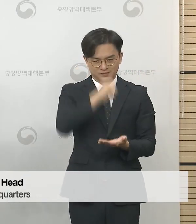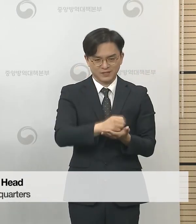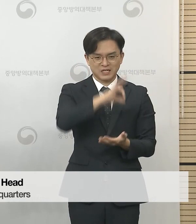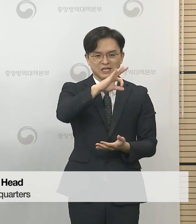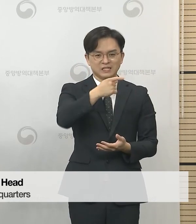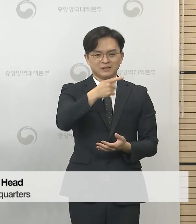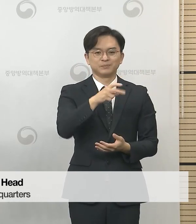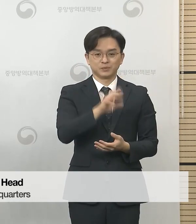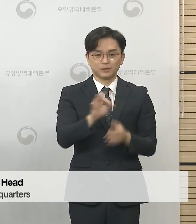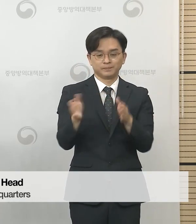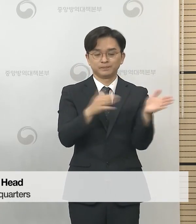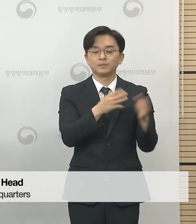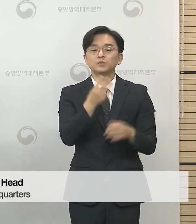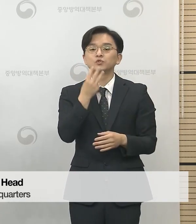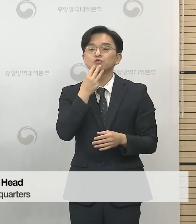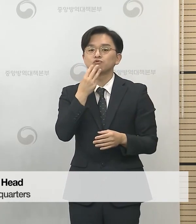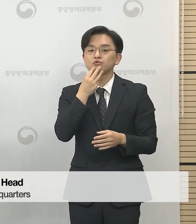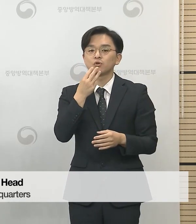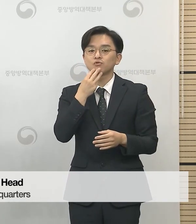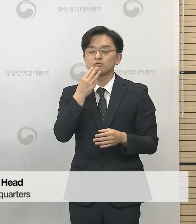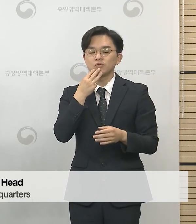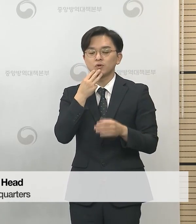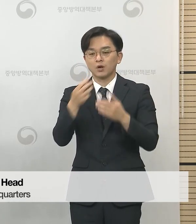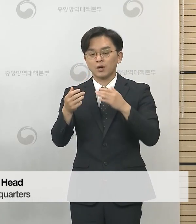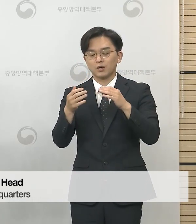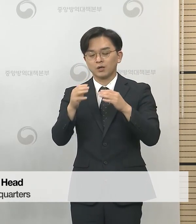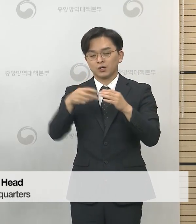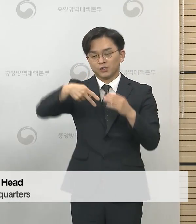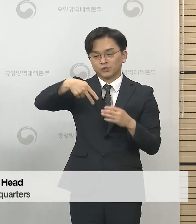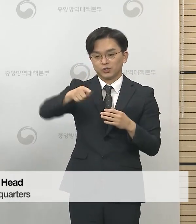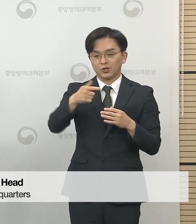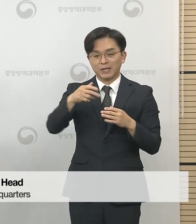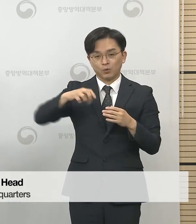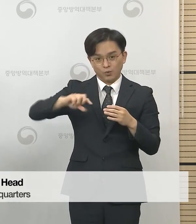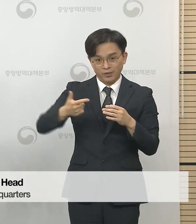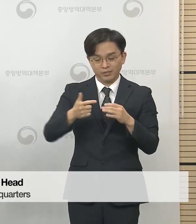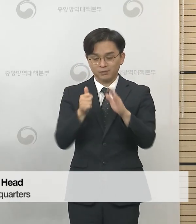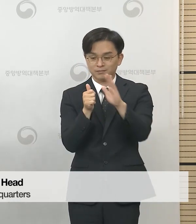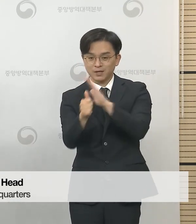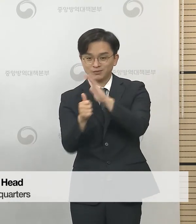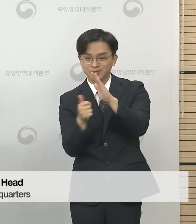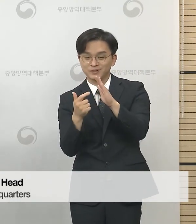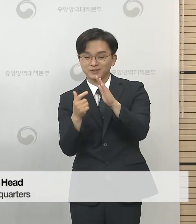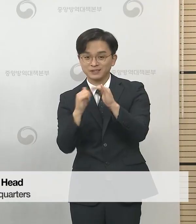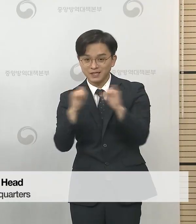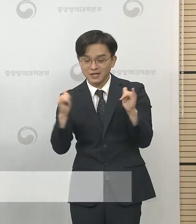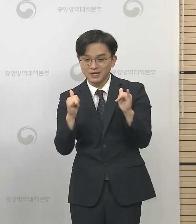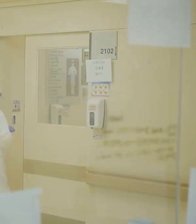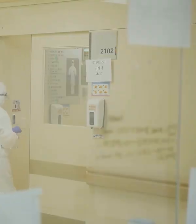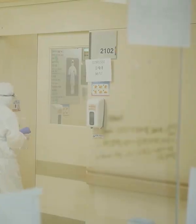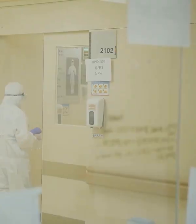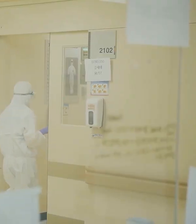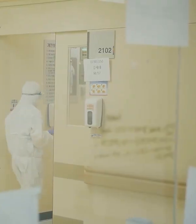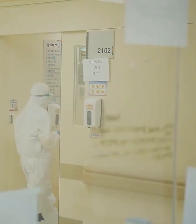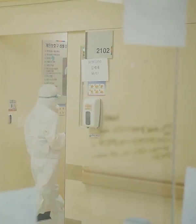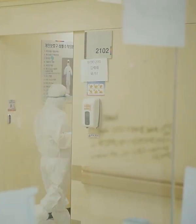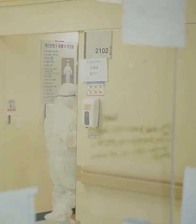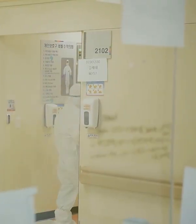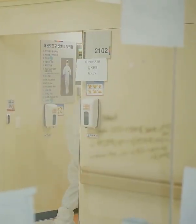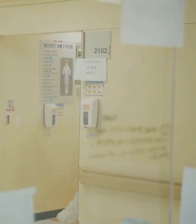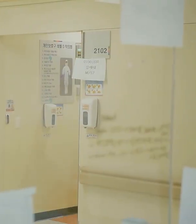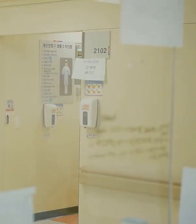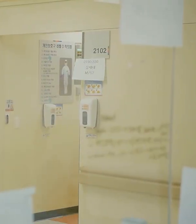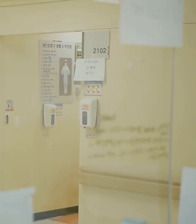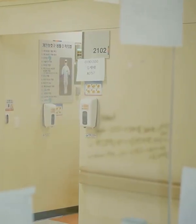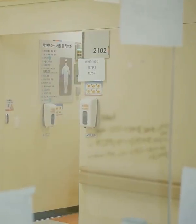patients at a hospital in the country's southwest, only one person was found with neutralizing antibodies. When infected